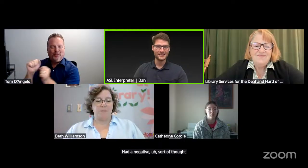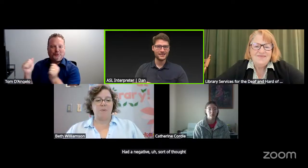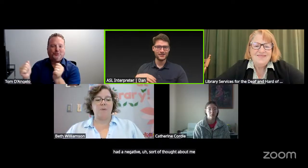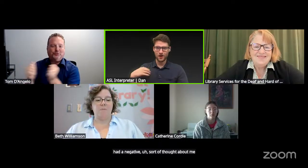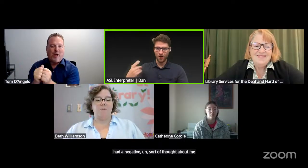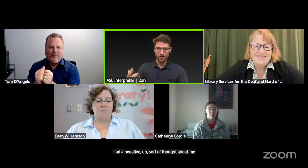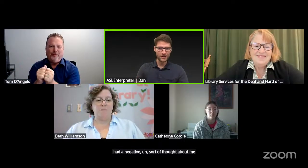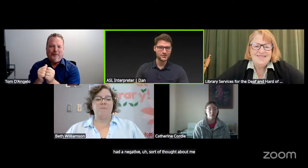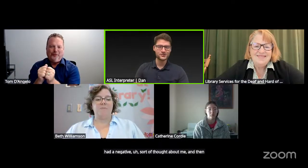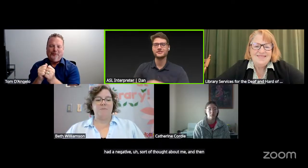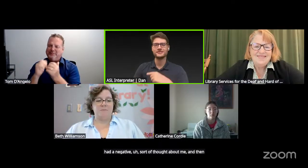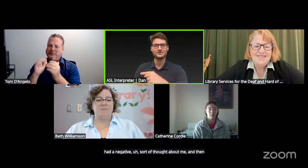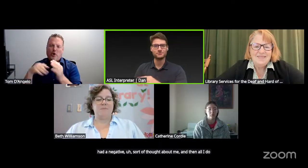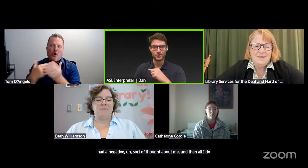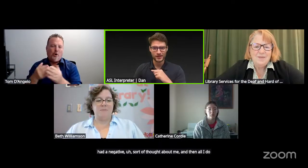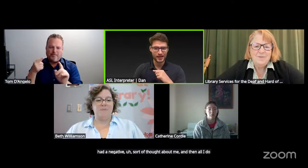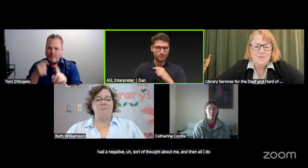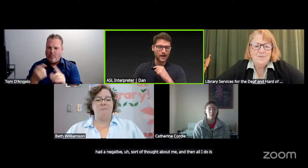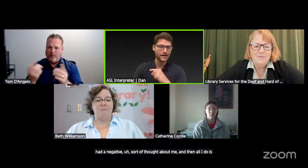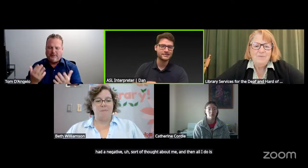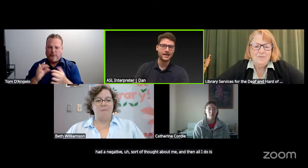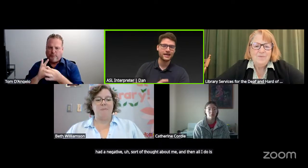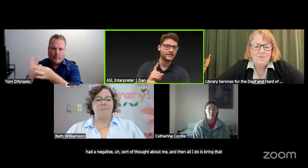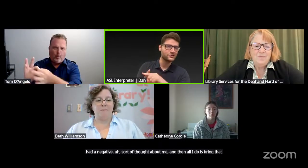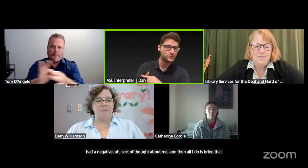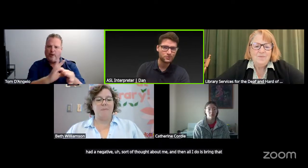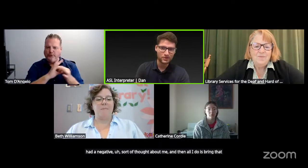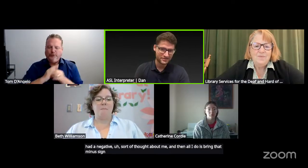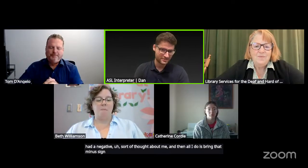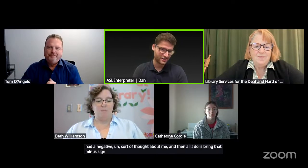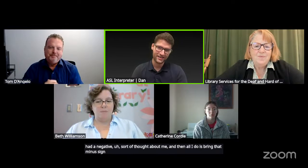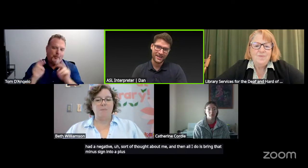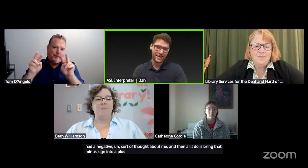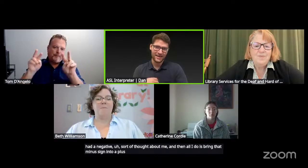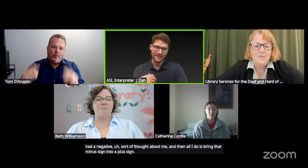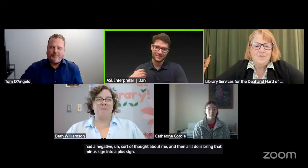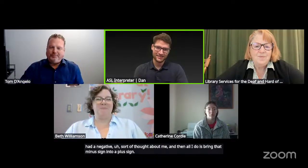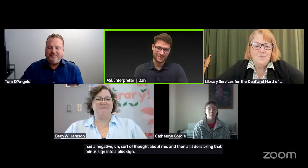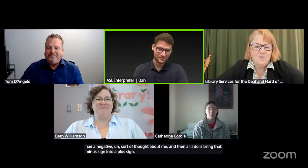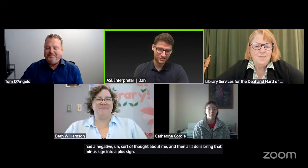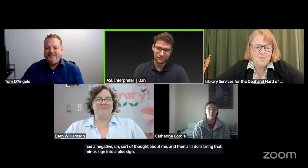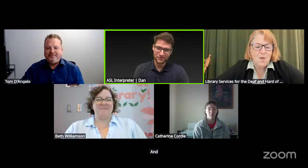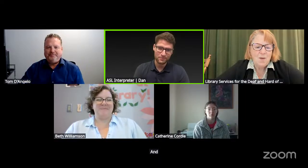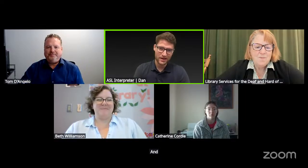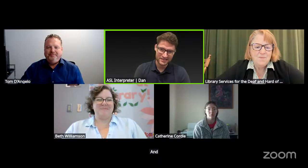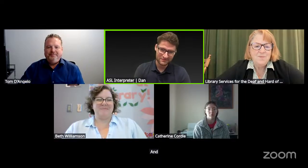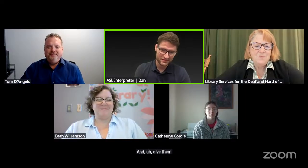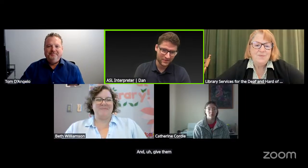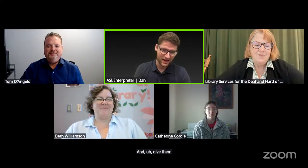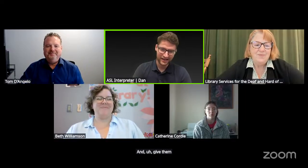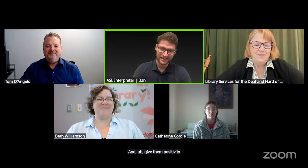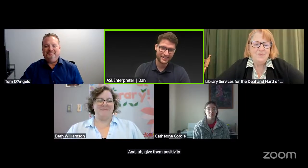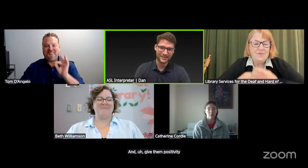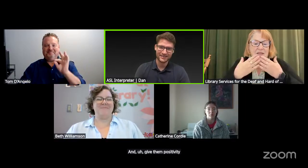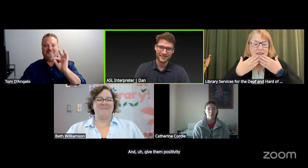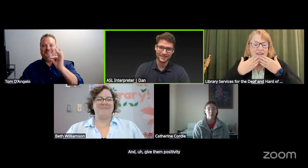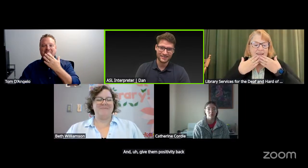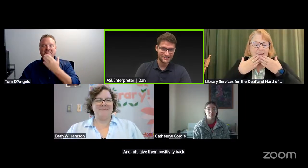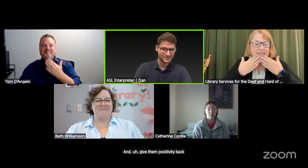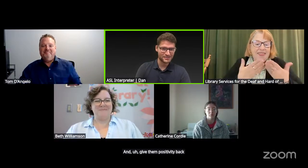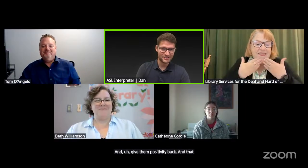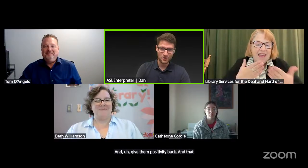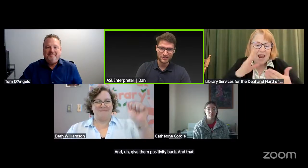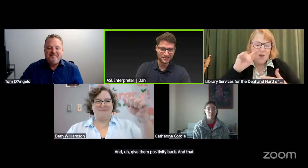me, and then all I do is bring that minus sign into a plus sign and give them positivity back.